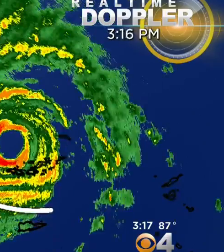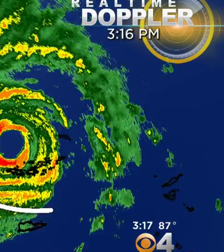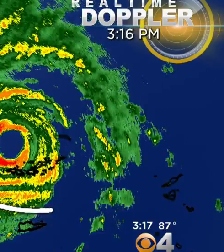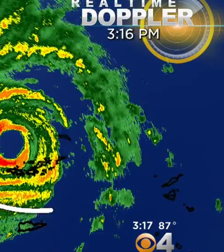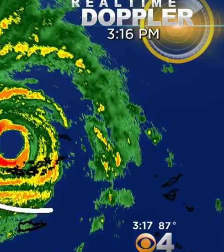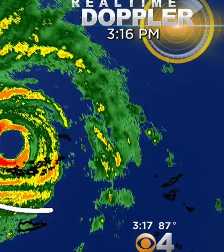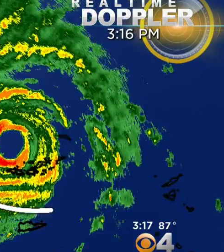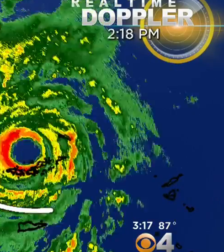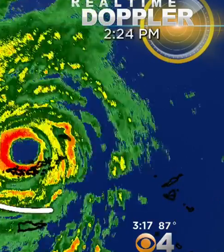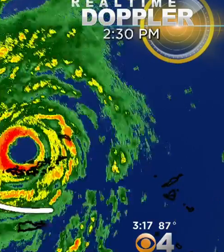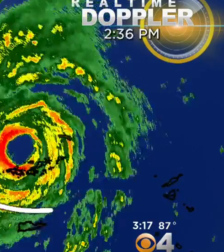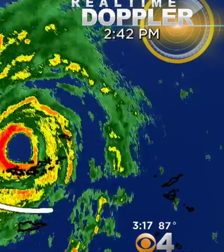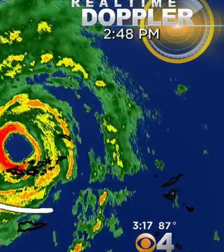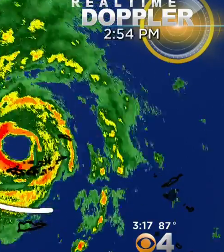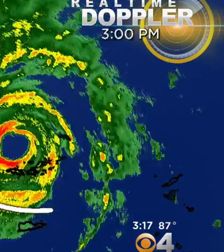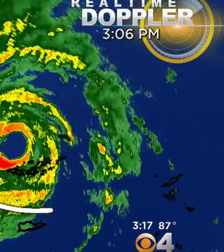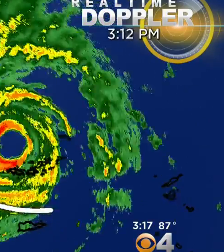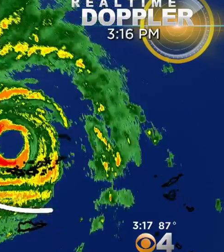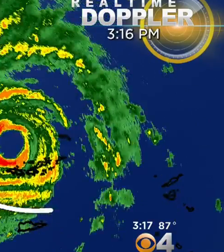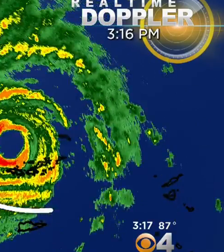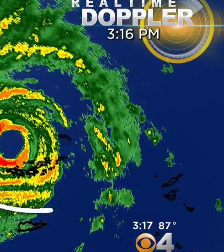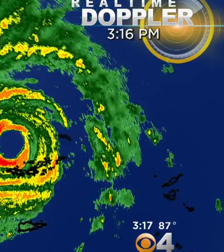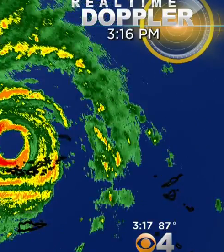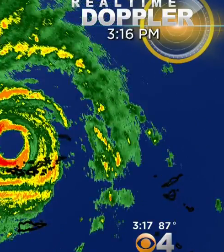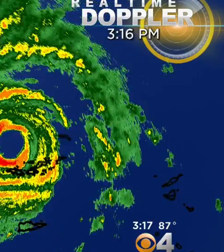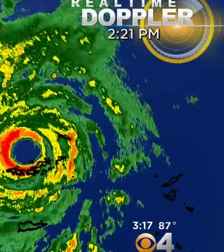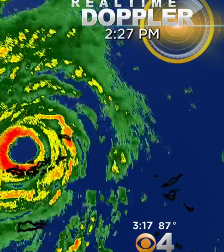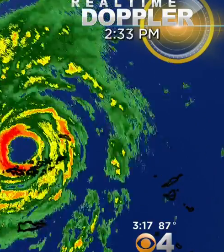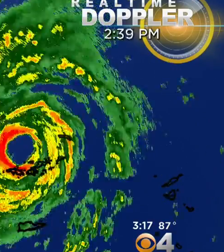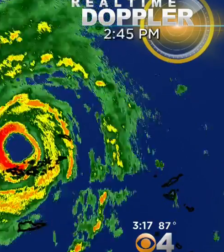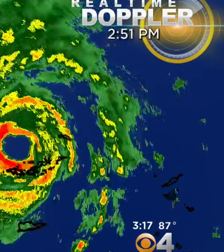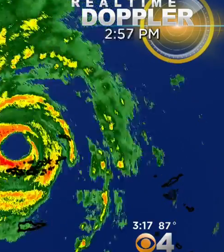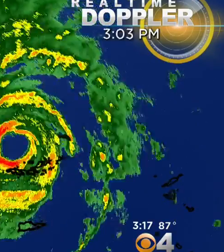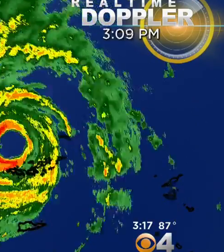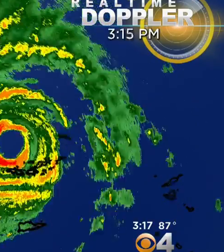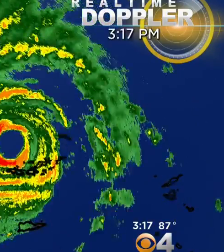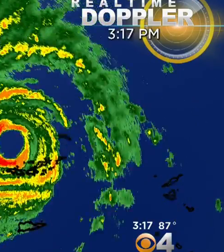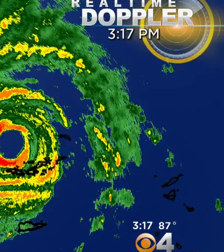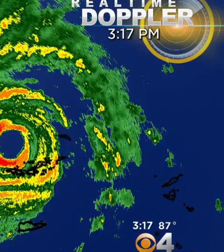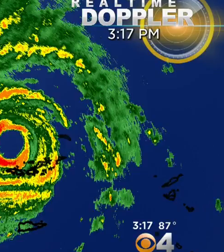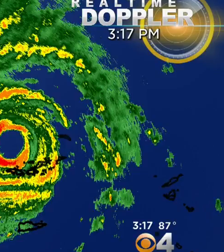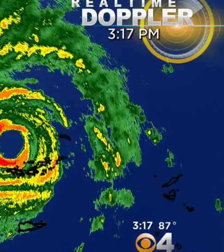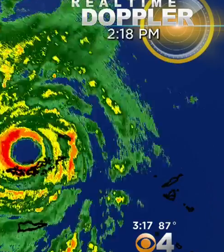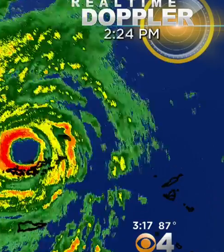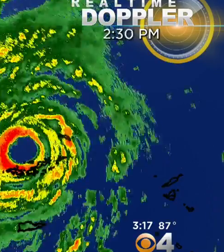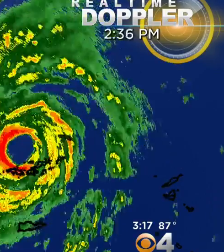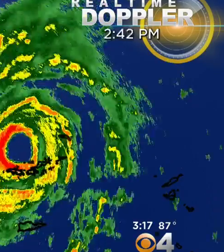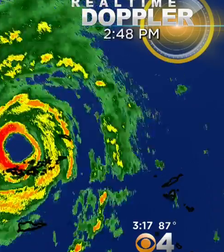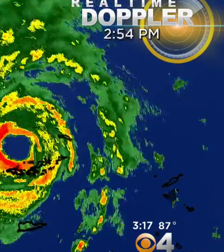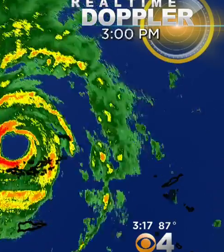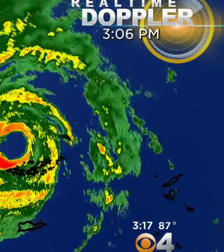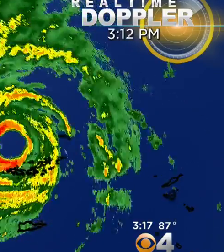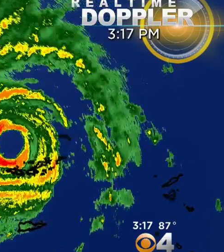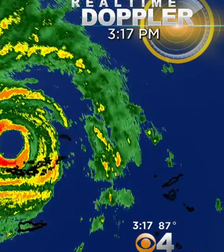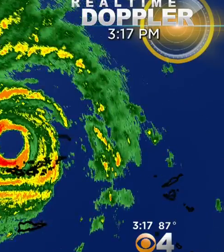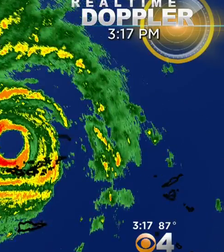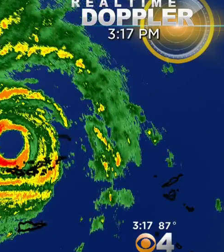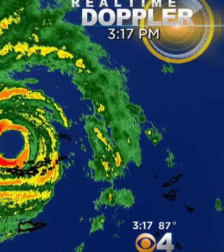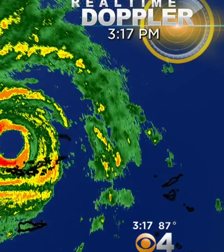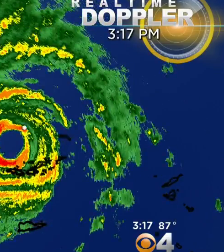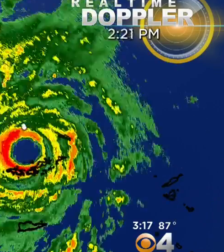this outside of the hurricane here in South Florida, we should be thankful that we're going through a low-end